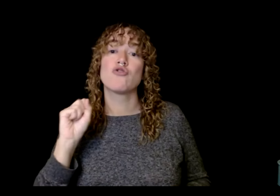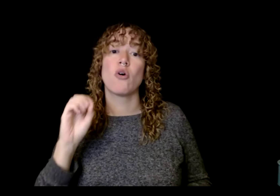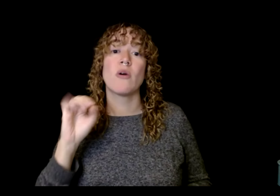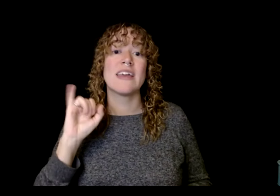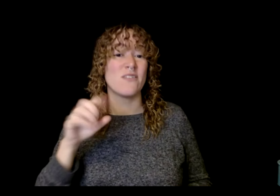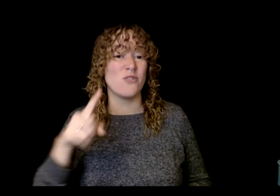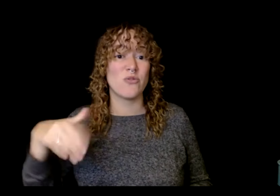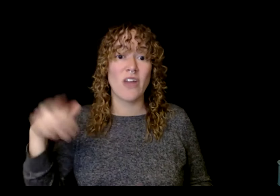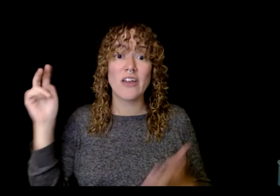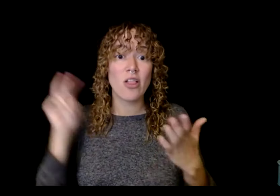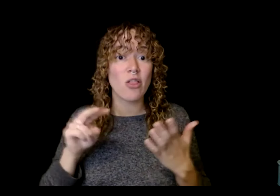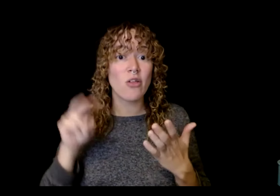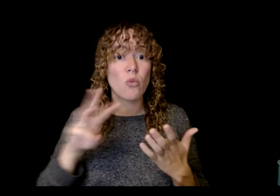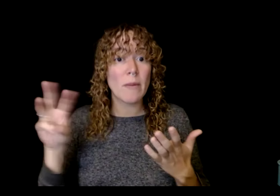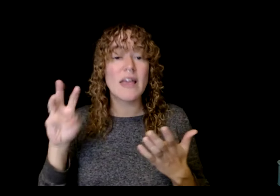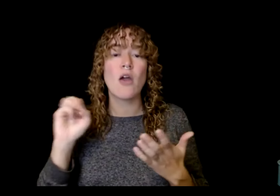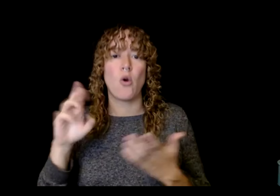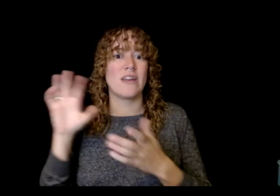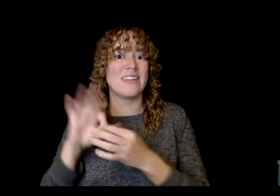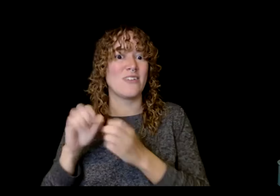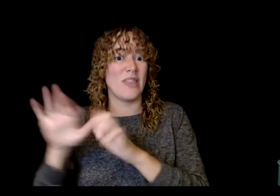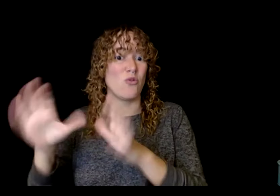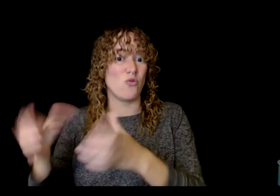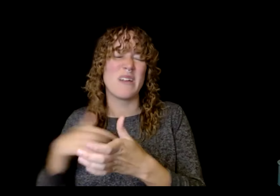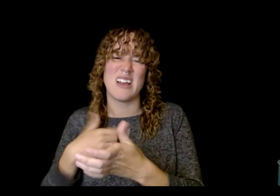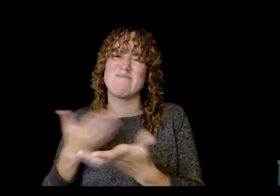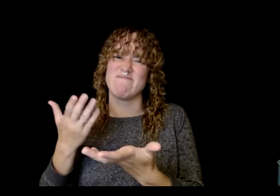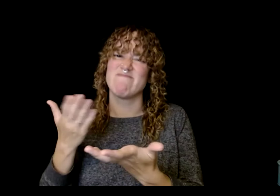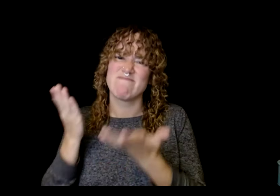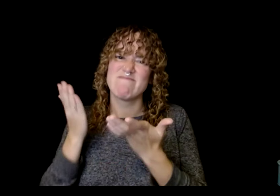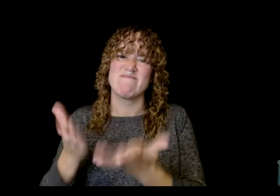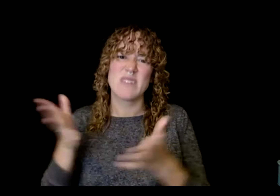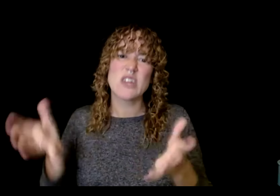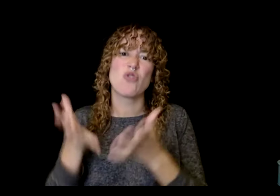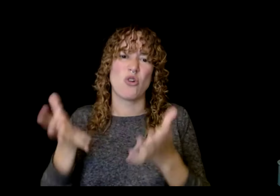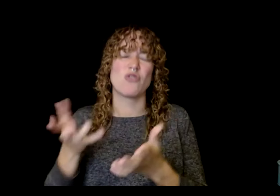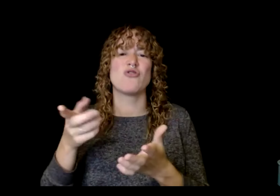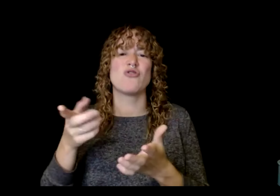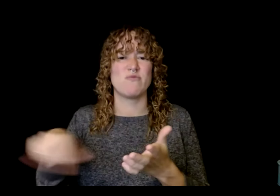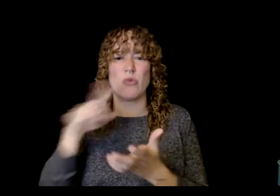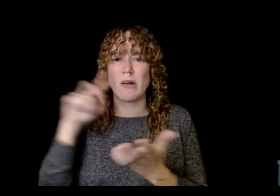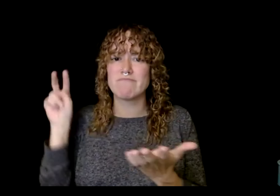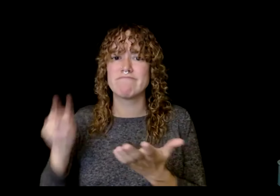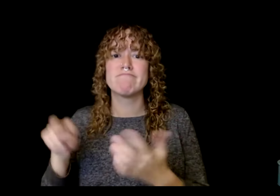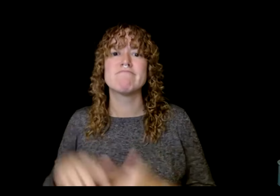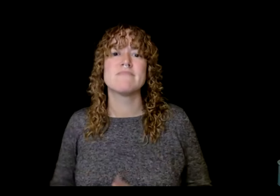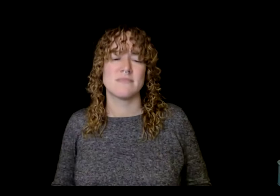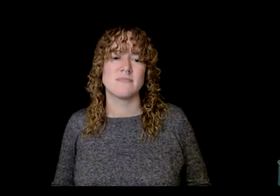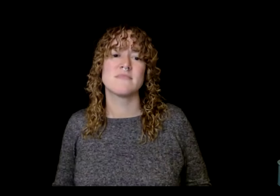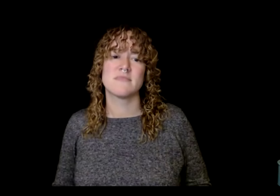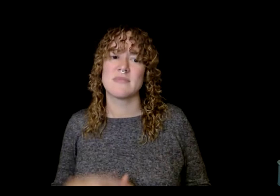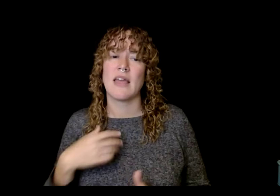their website or connected with Nonprofit Association of Oregon, I would really encourage you to do so. They are putting out some very